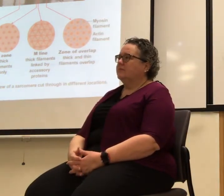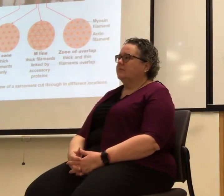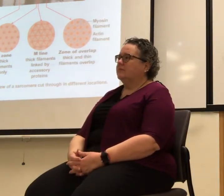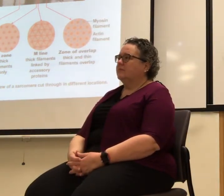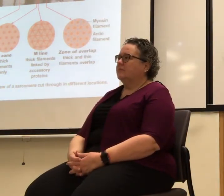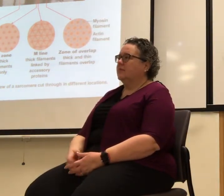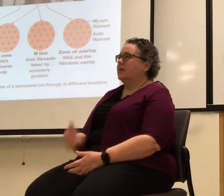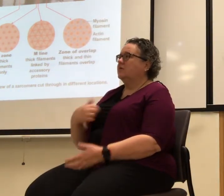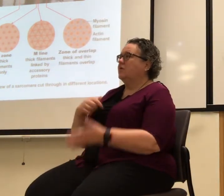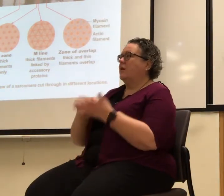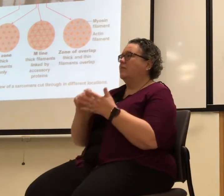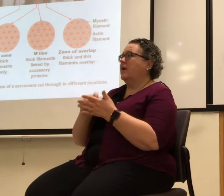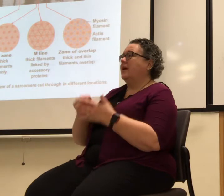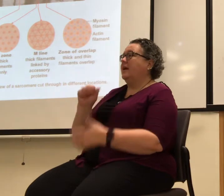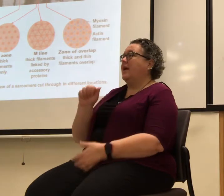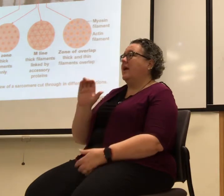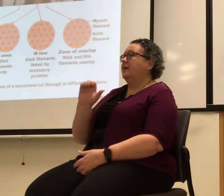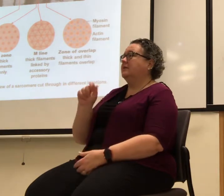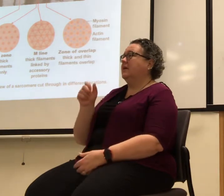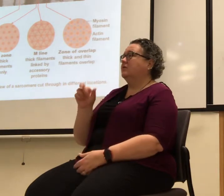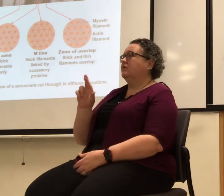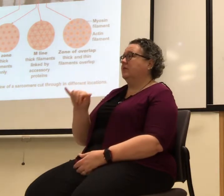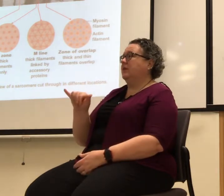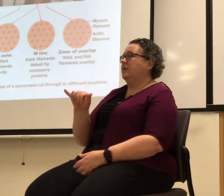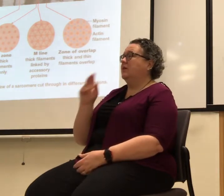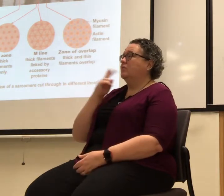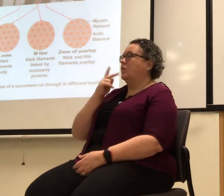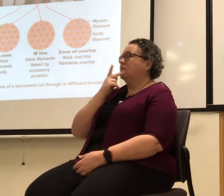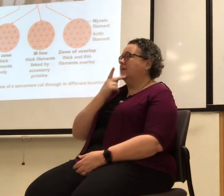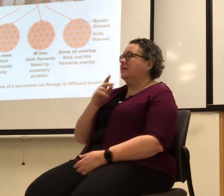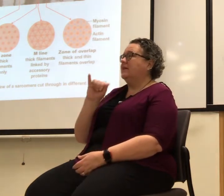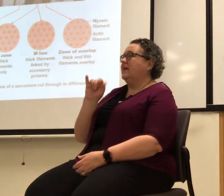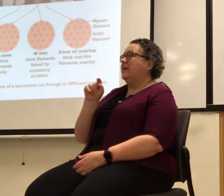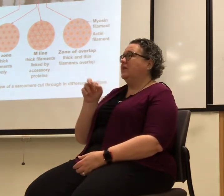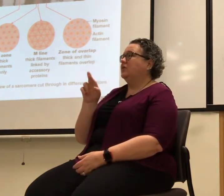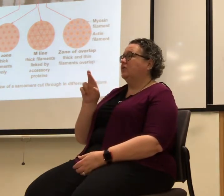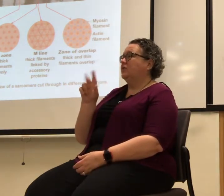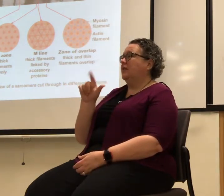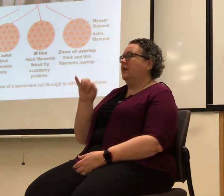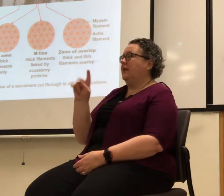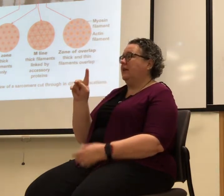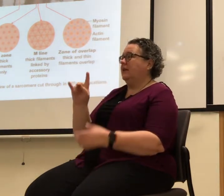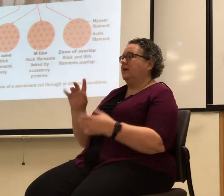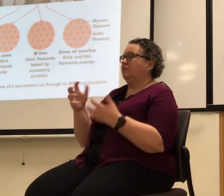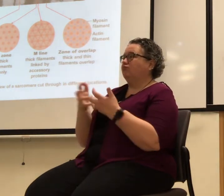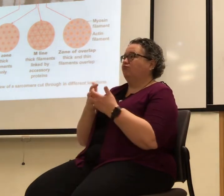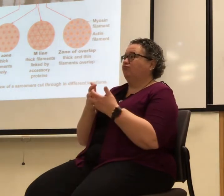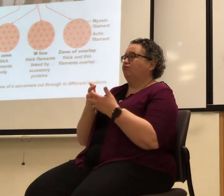So I'm writing accessory proteins interlink